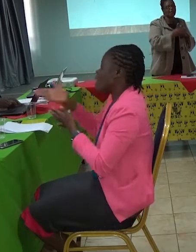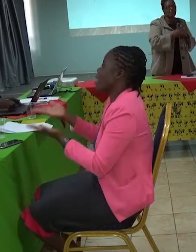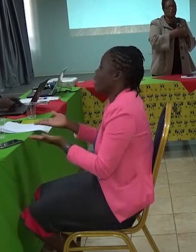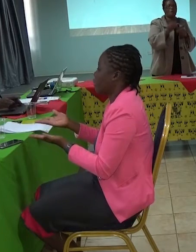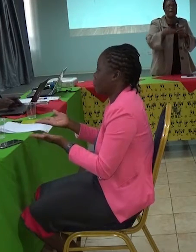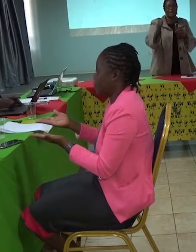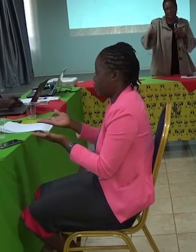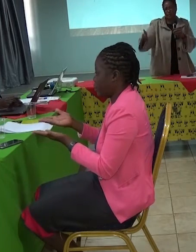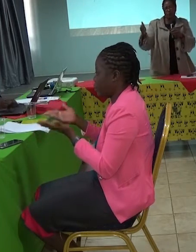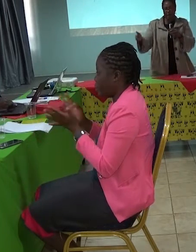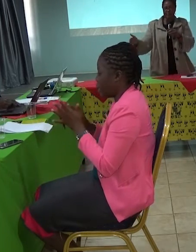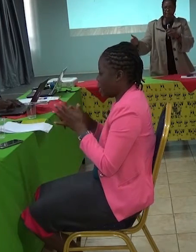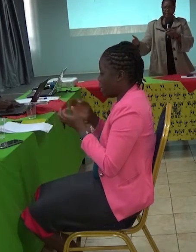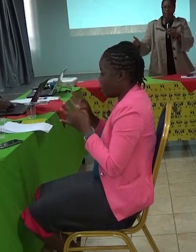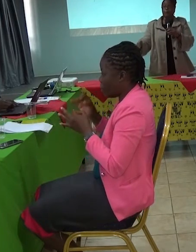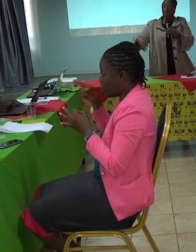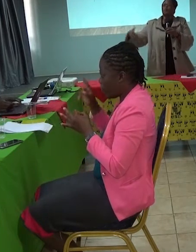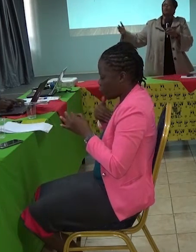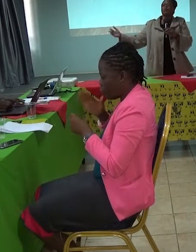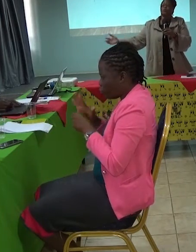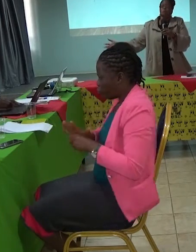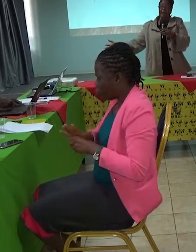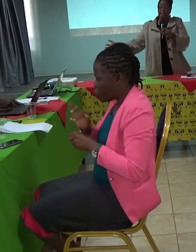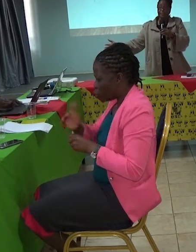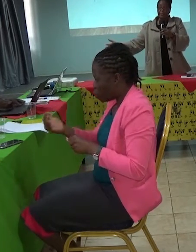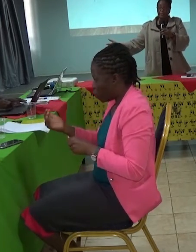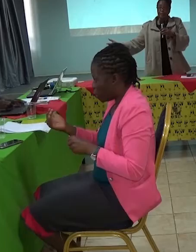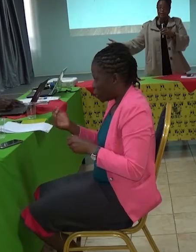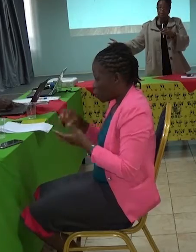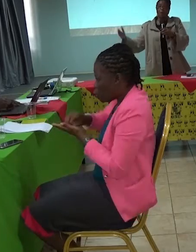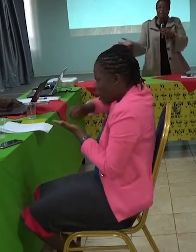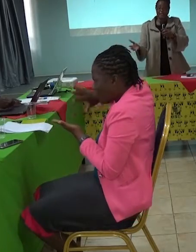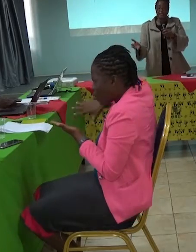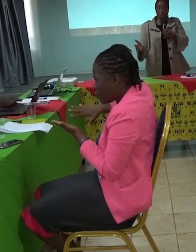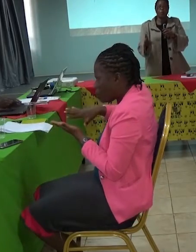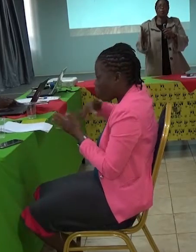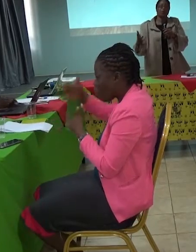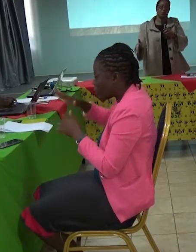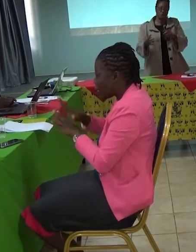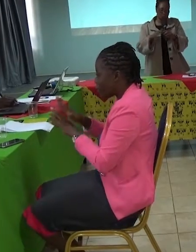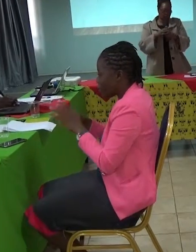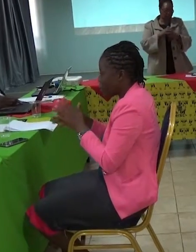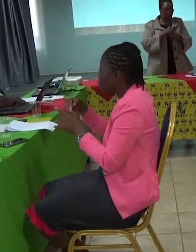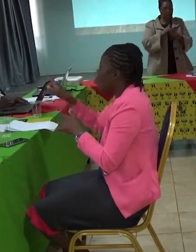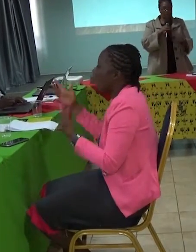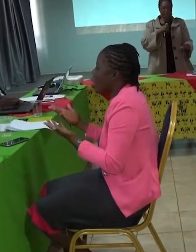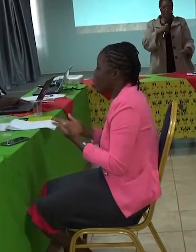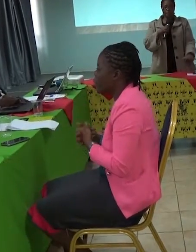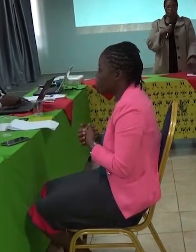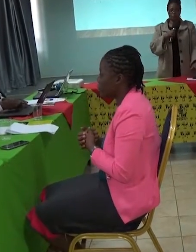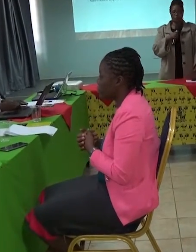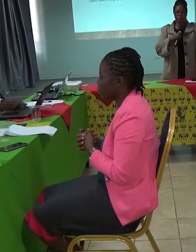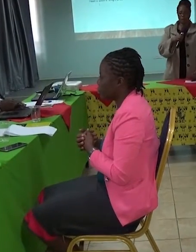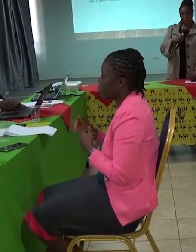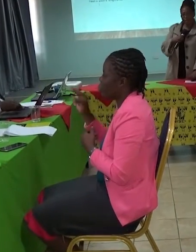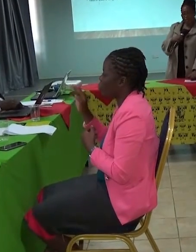children in compacts, they will outgrow those compacts boxes. So where will they go to? And this takes